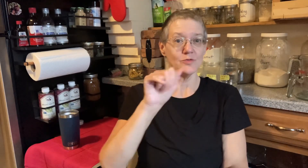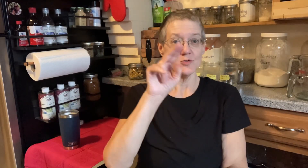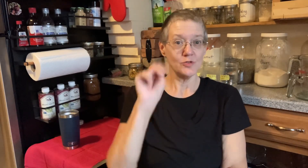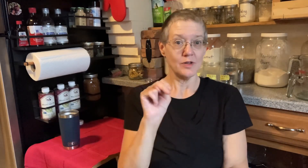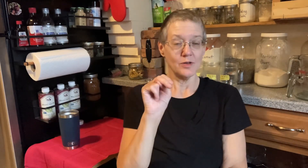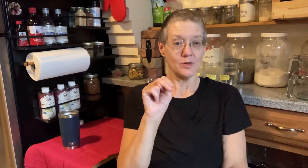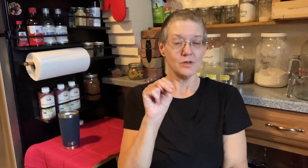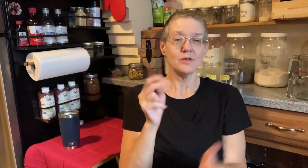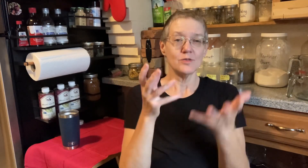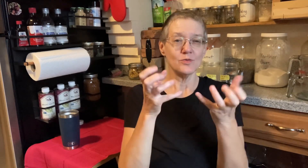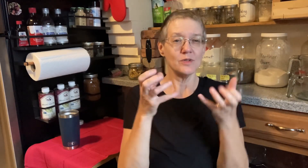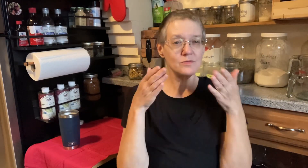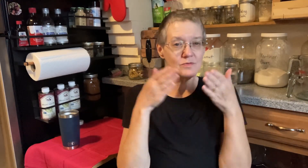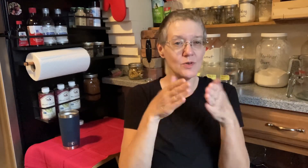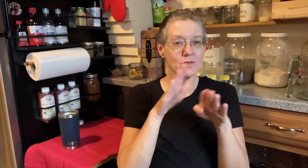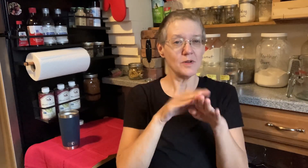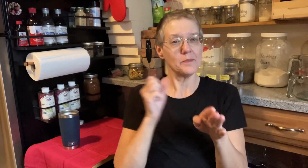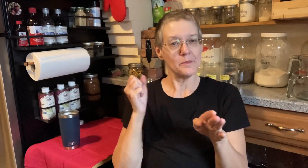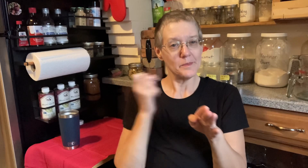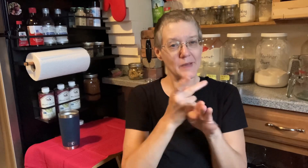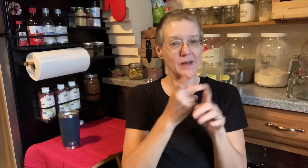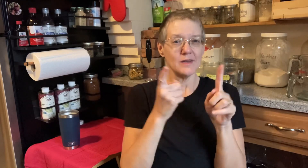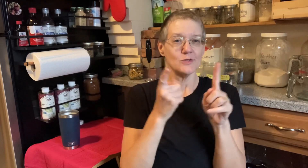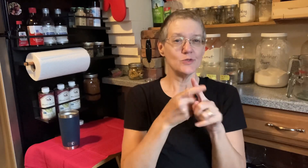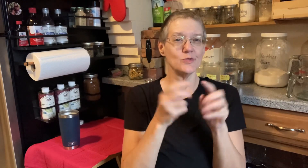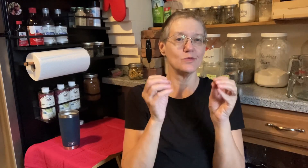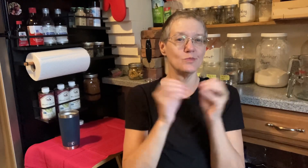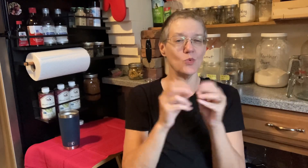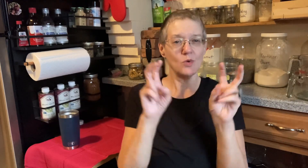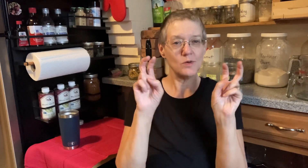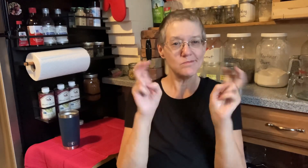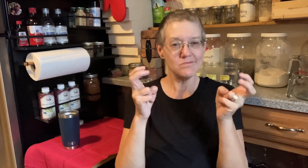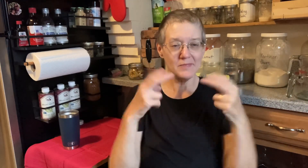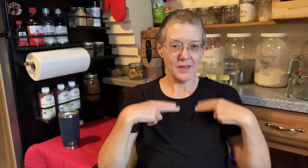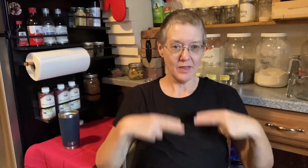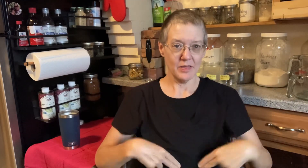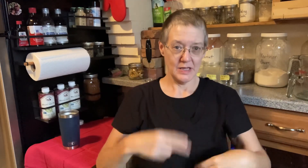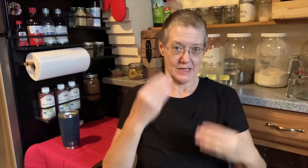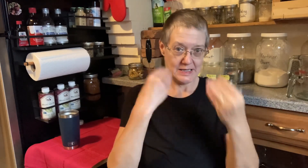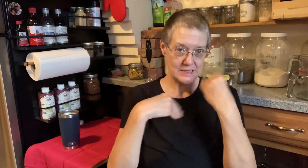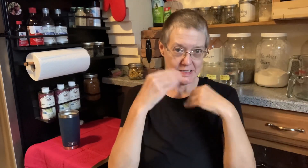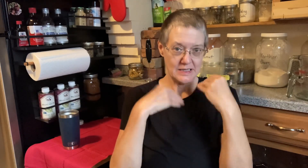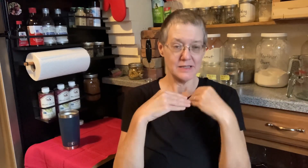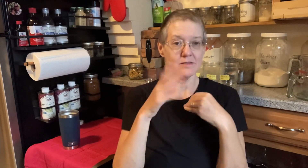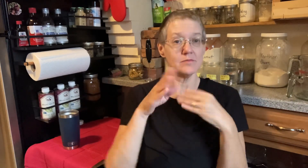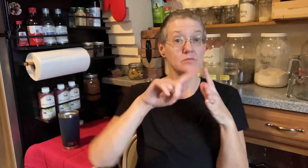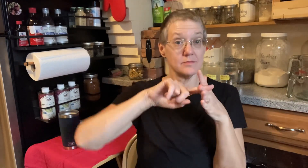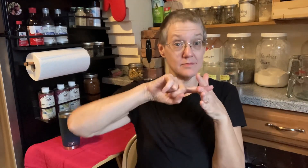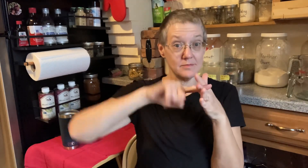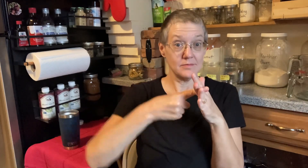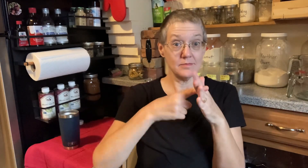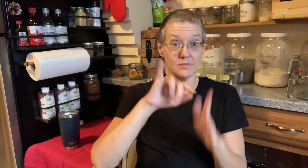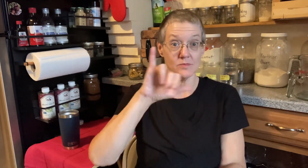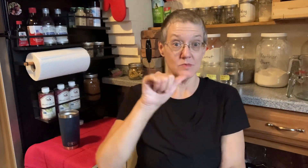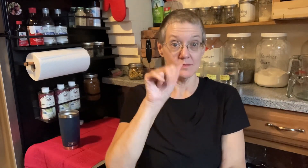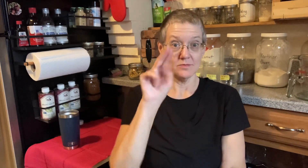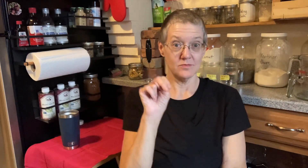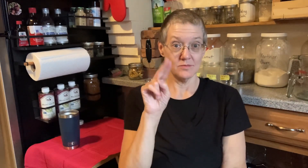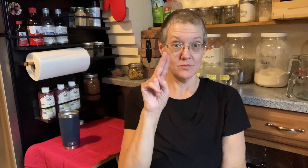But if you're like me, by the time New Year rolls around, you want to get back to eating more healthy. So starting